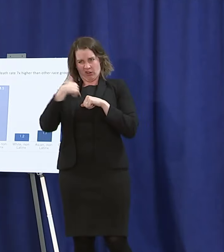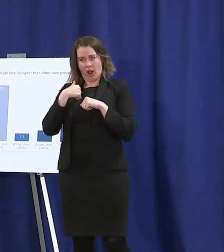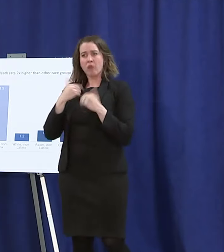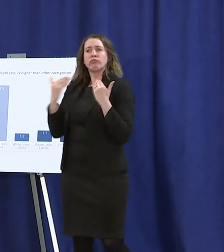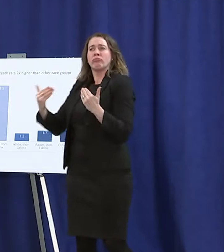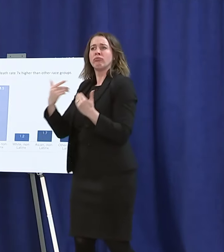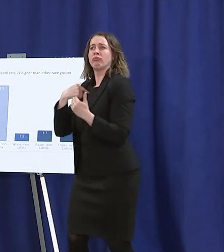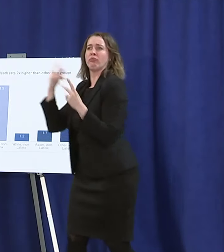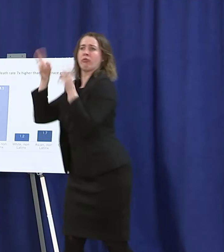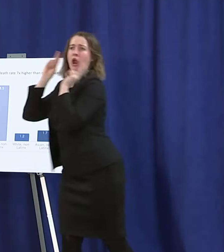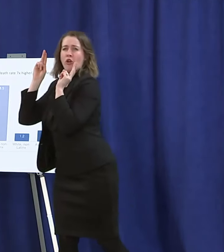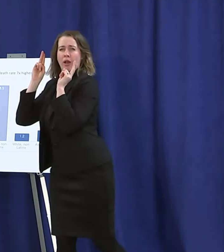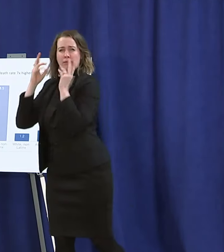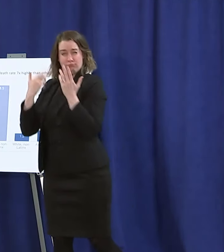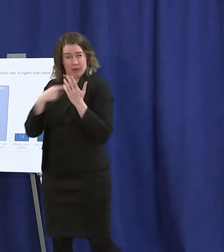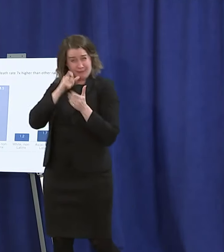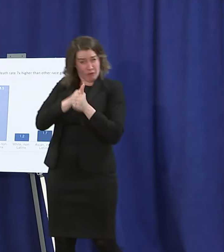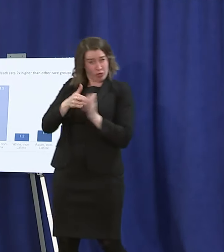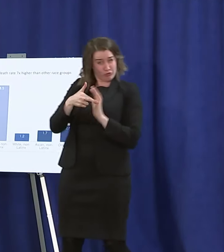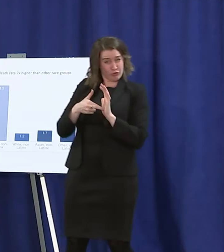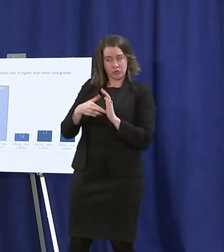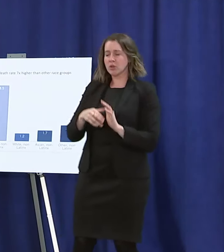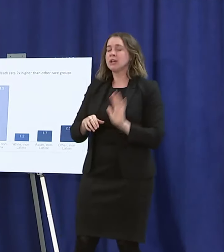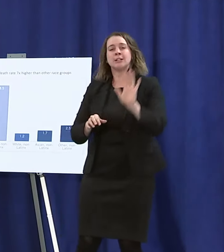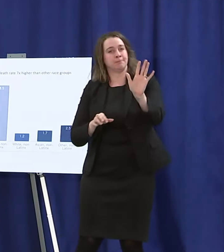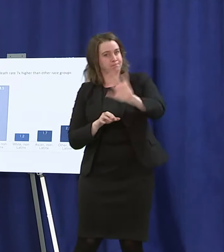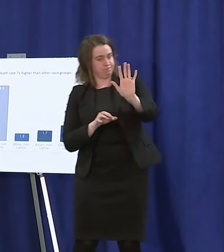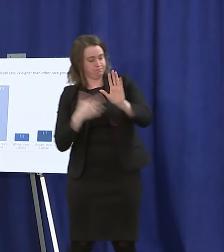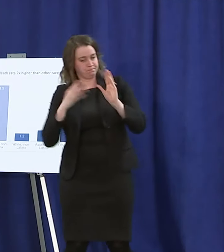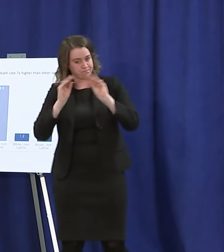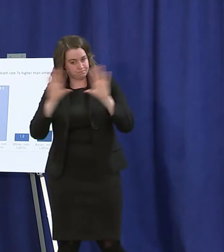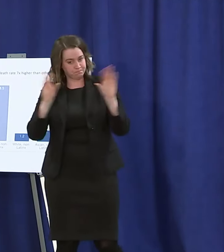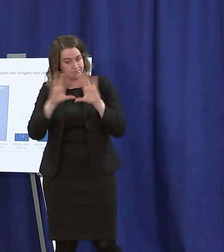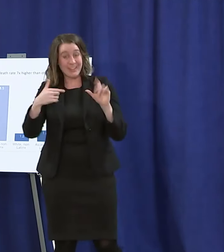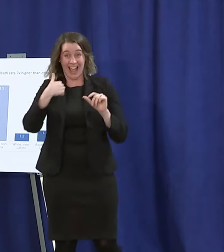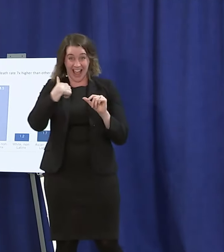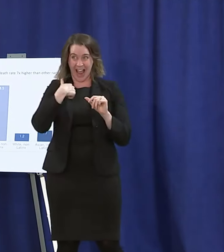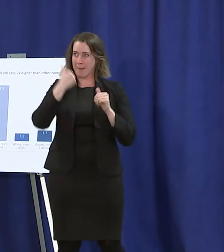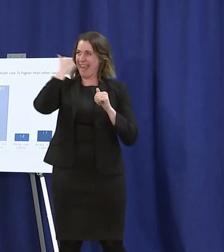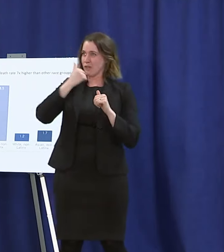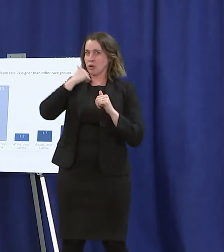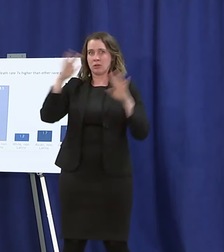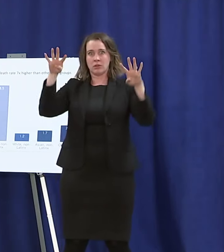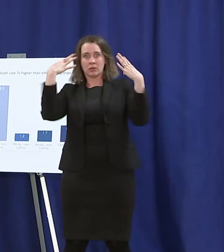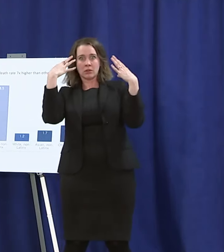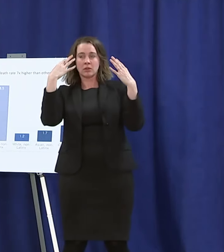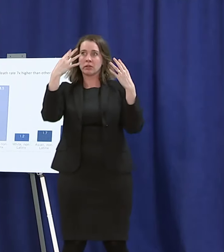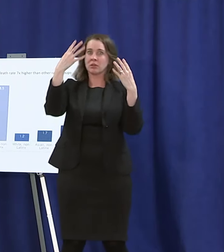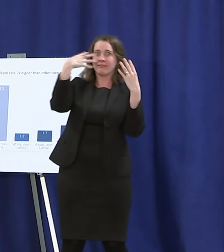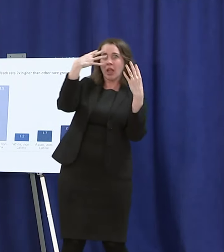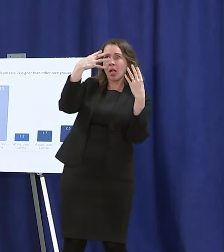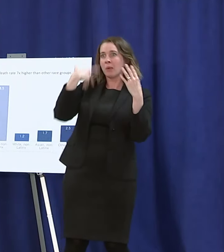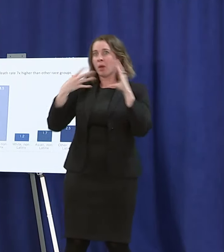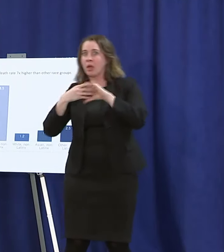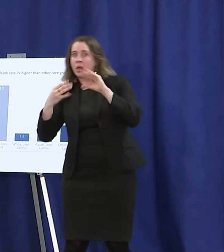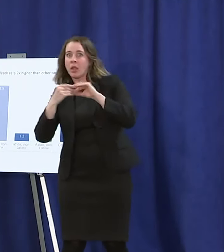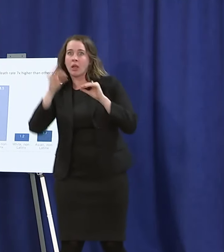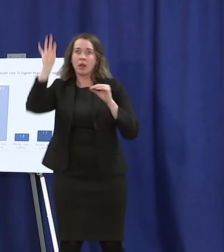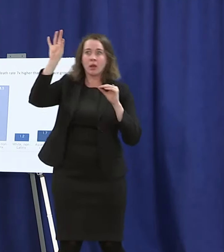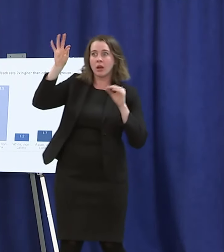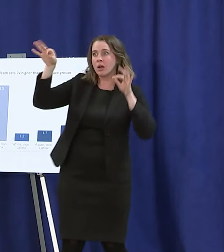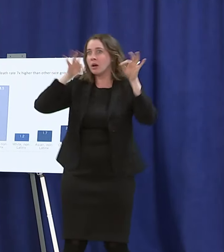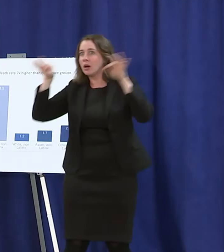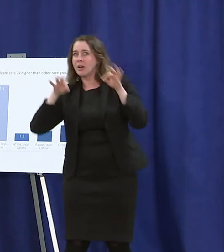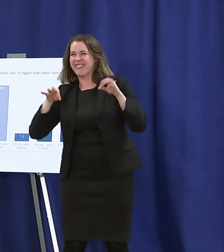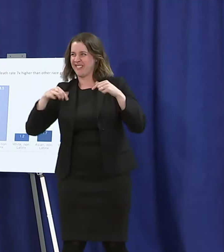I'm the public face of this city. I'm on national media, and I'm out in the public eye. And you know,